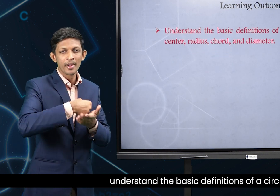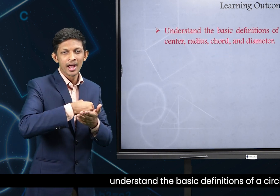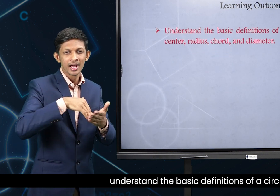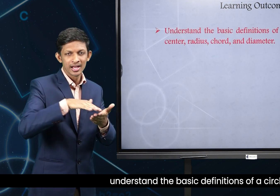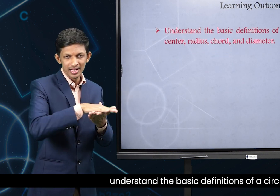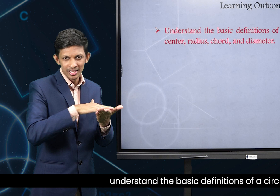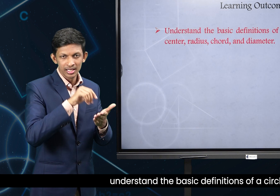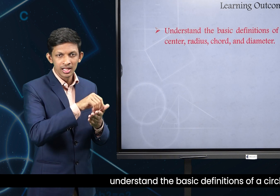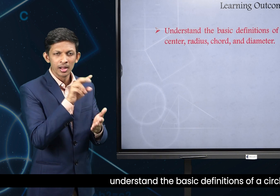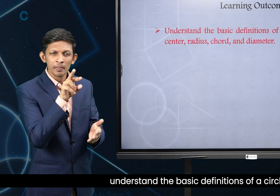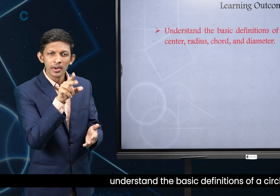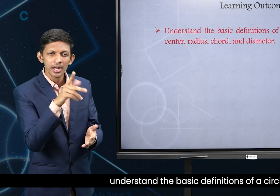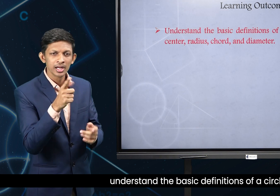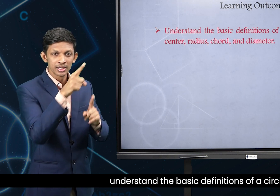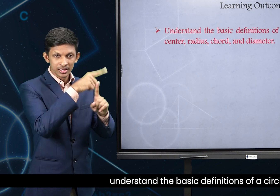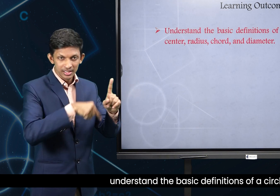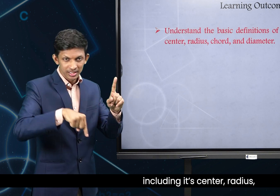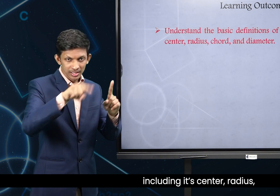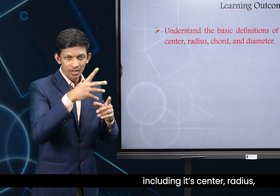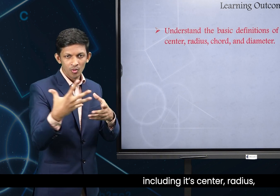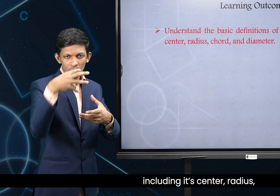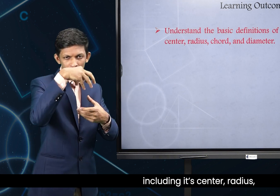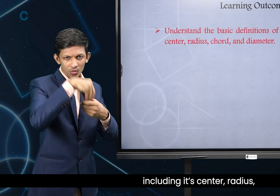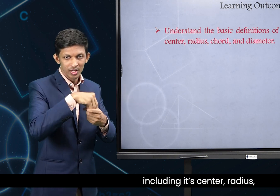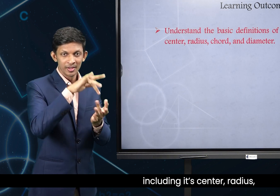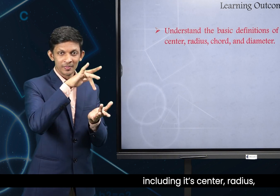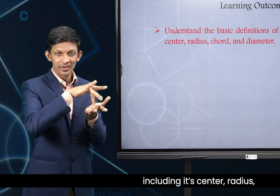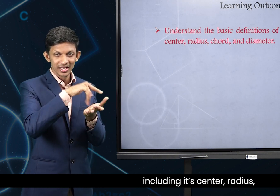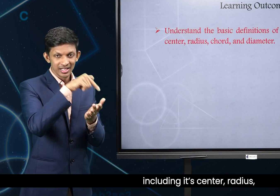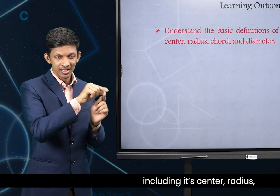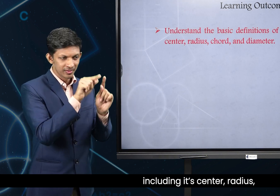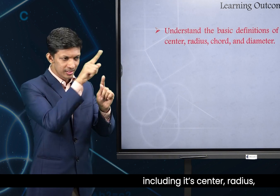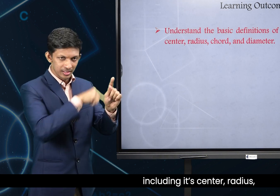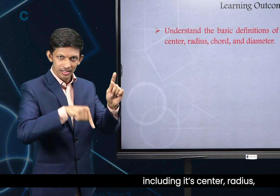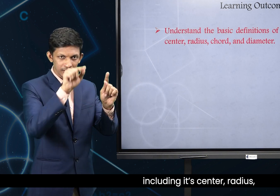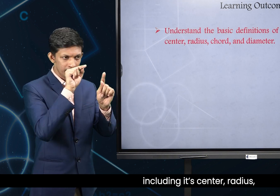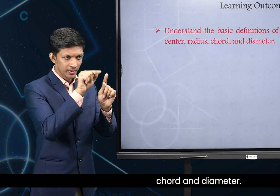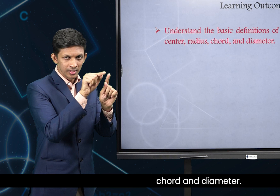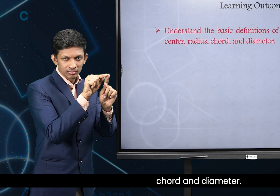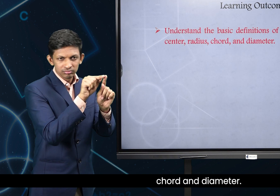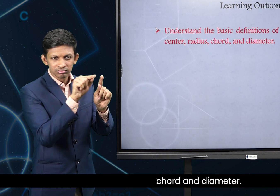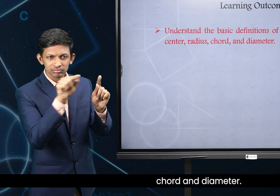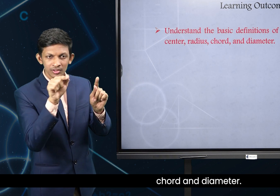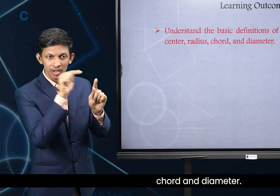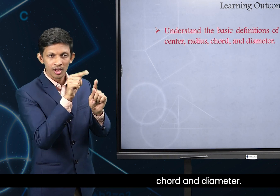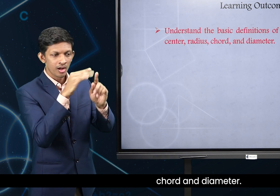understand the basic definitions of a circle, including its center, radius, chord, and